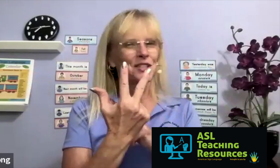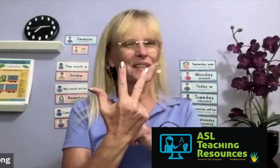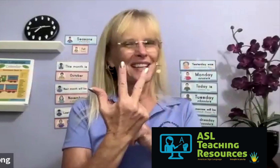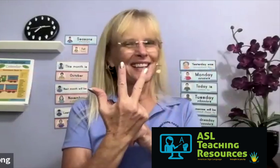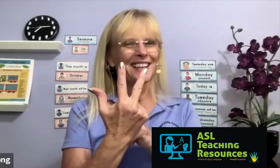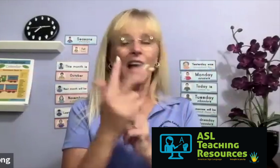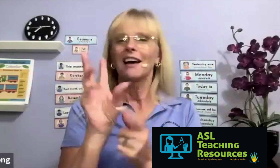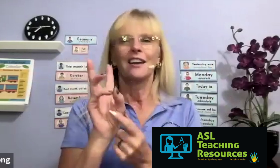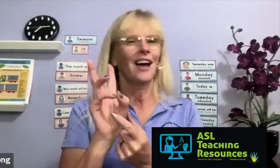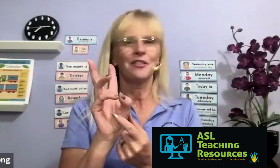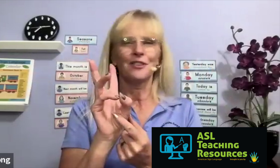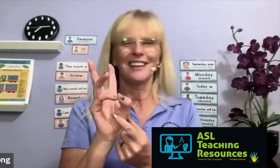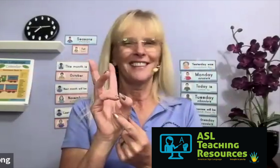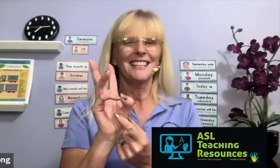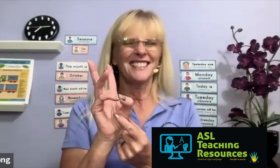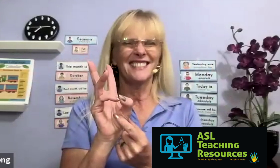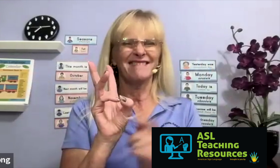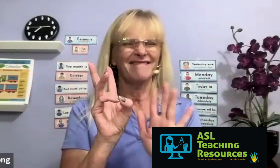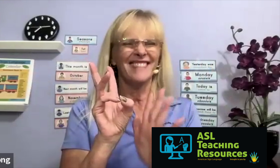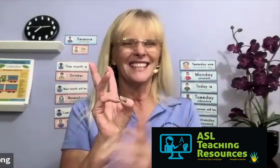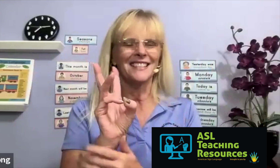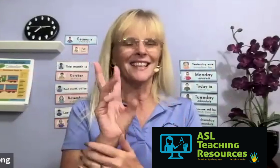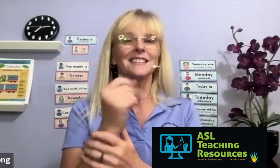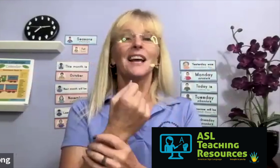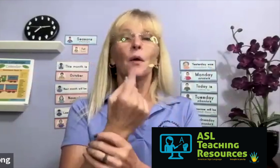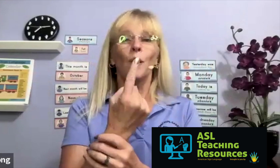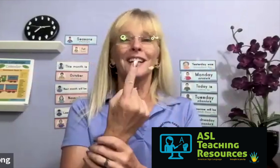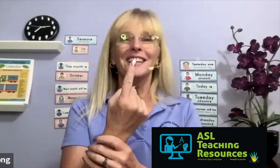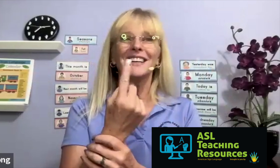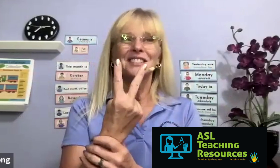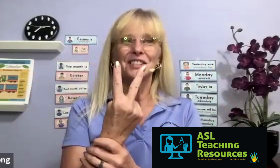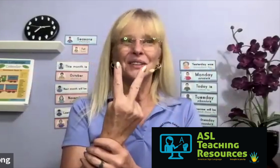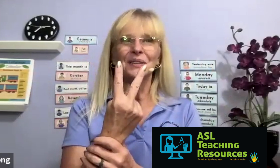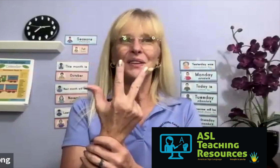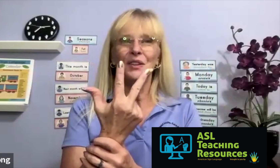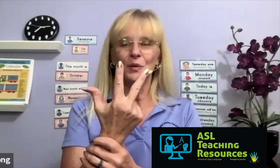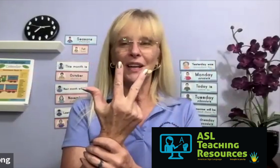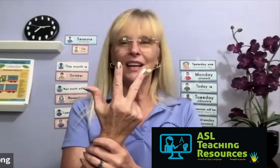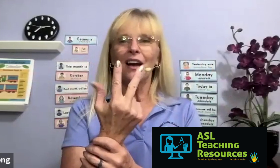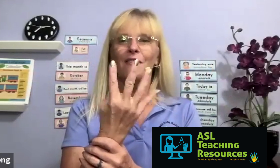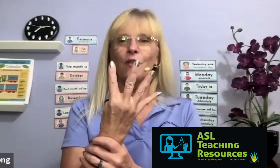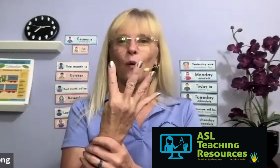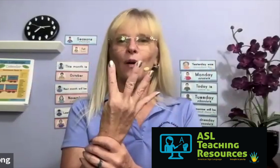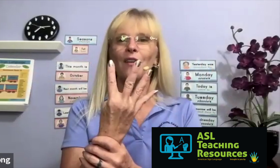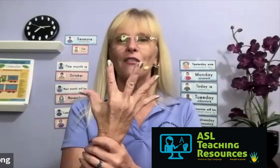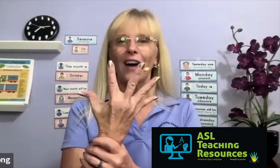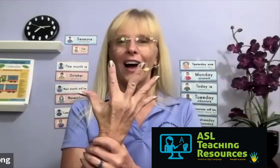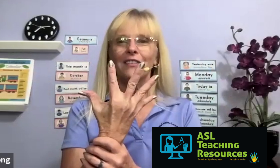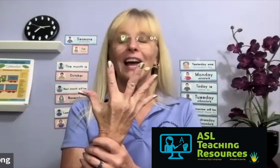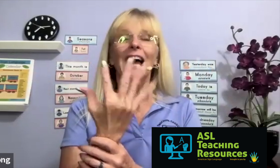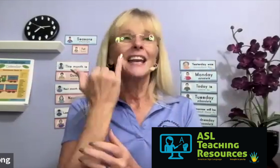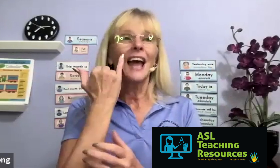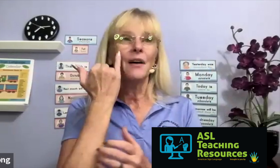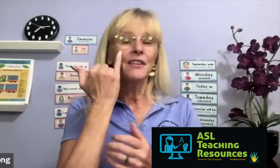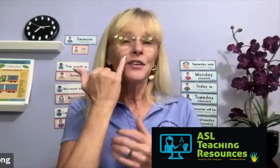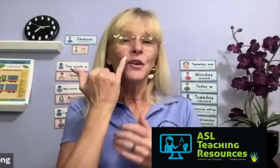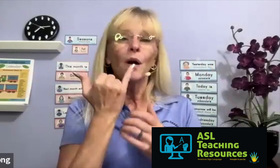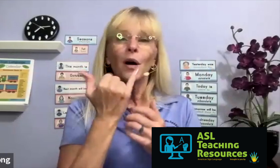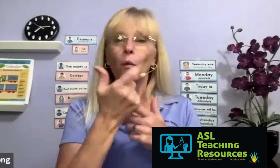3, not 3. That's 6. 1, 2, 3, 4, 5. Now, if you are